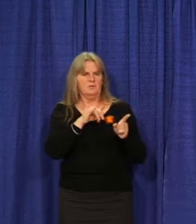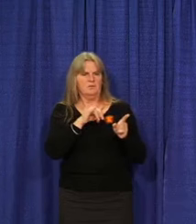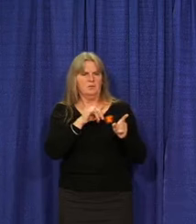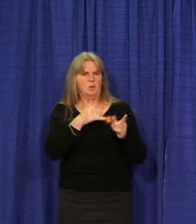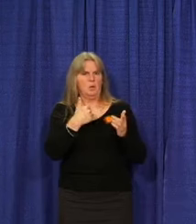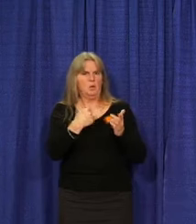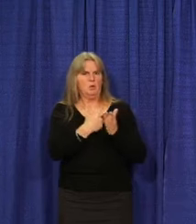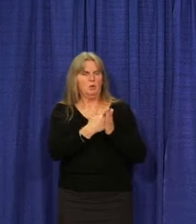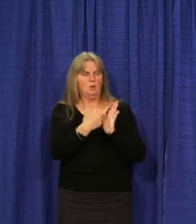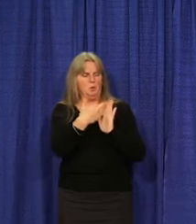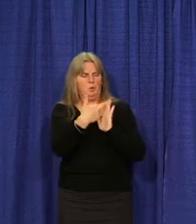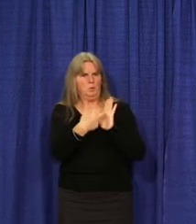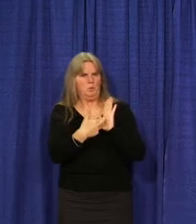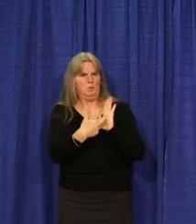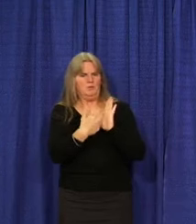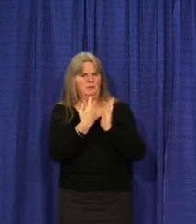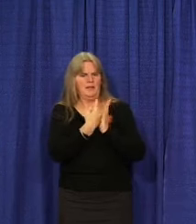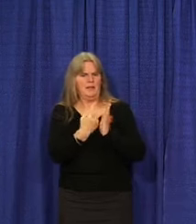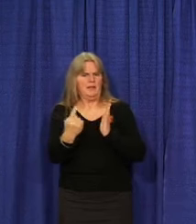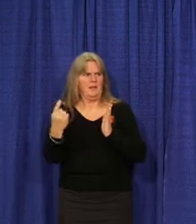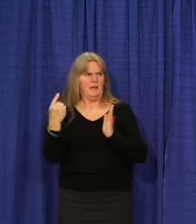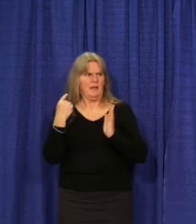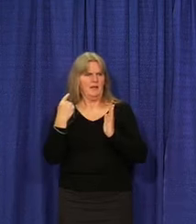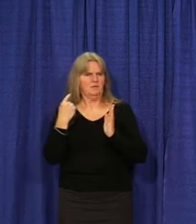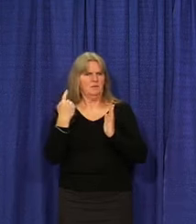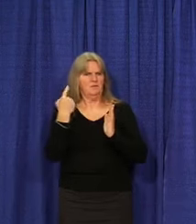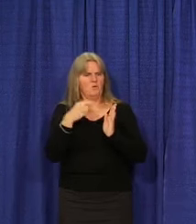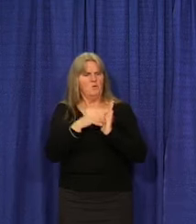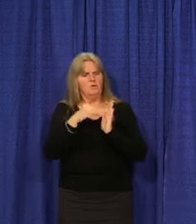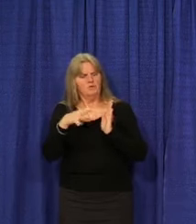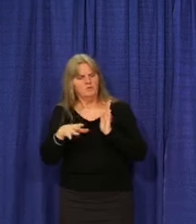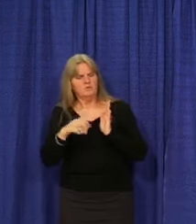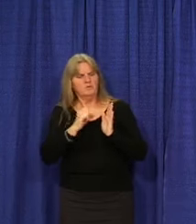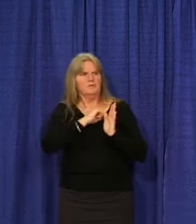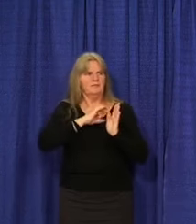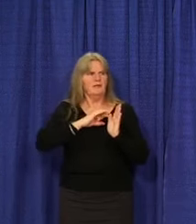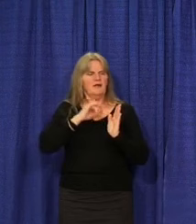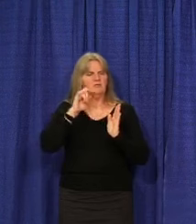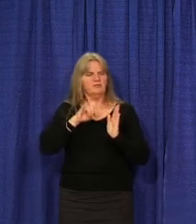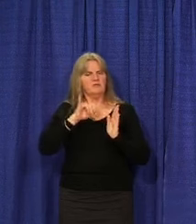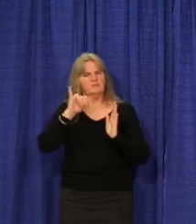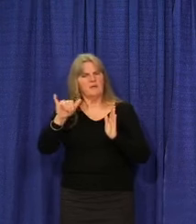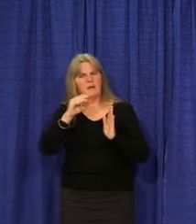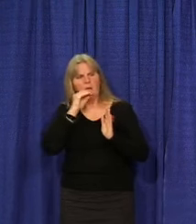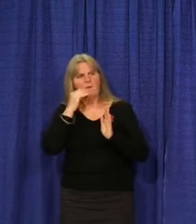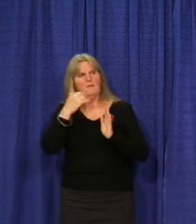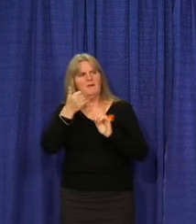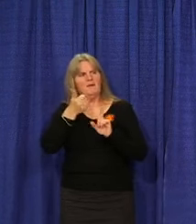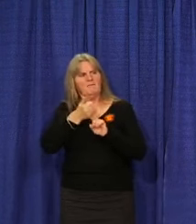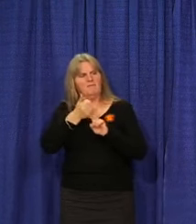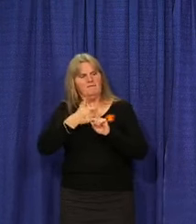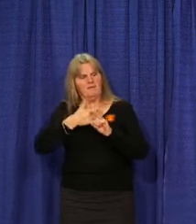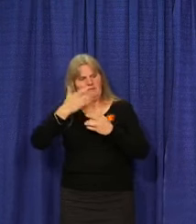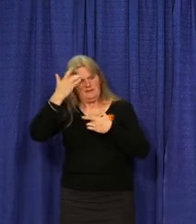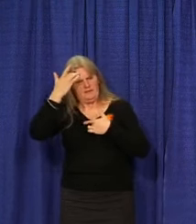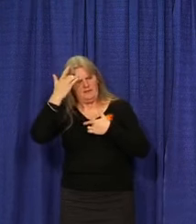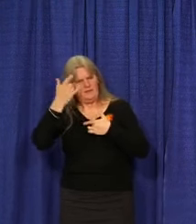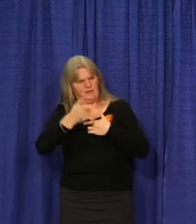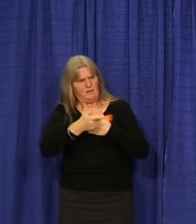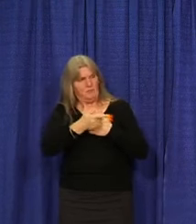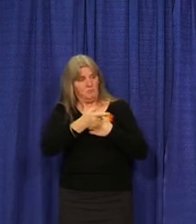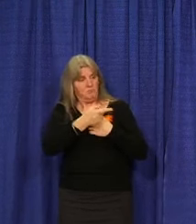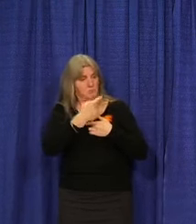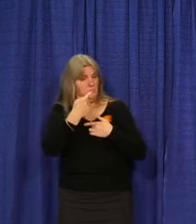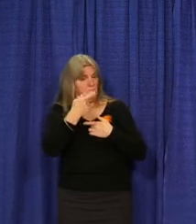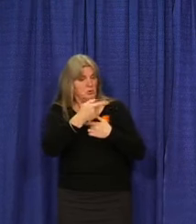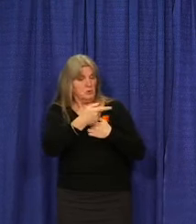new guidelines last week for when students and staff should stay home when they're sick, have you noticed a decrease